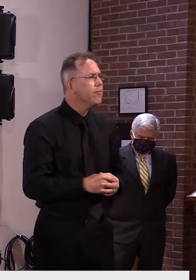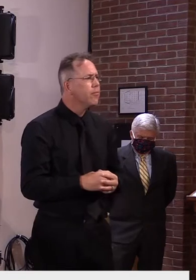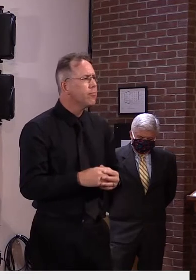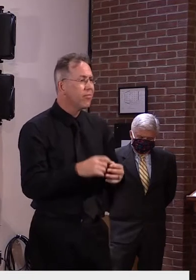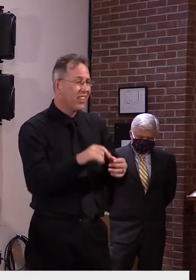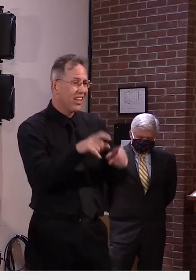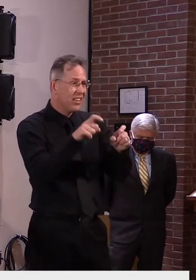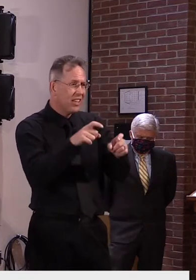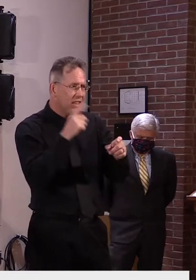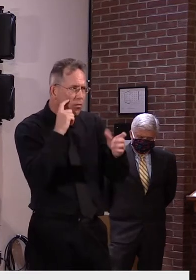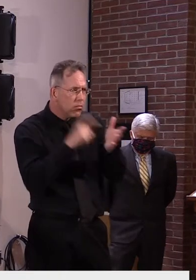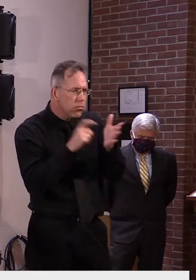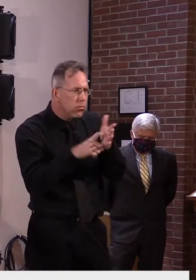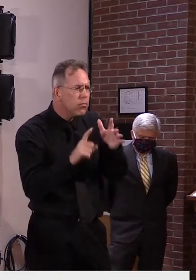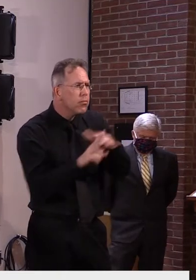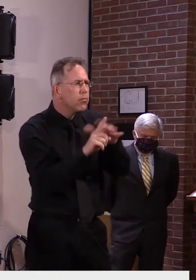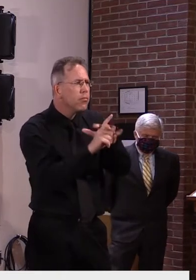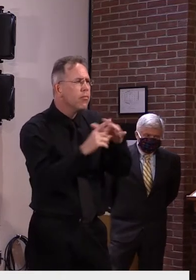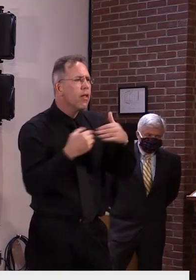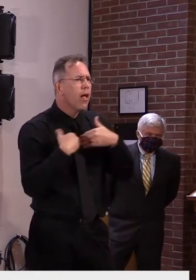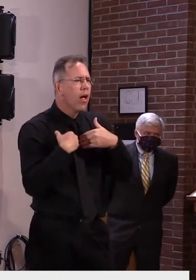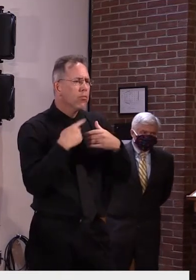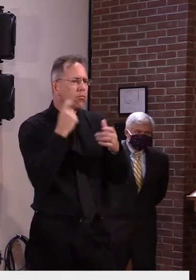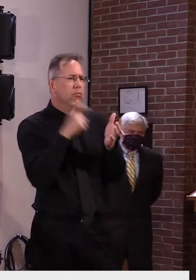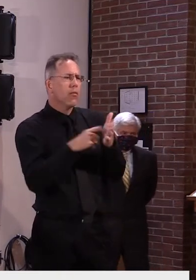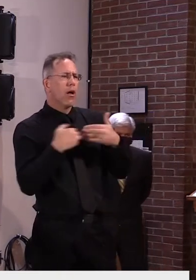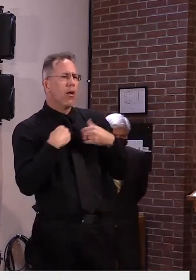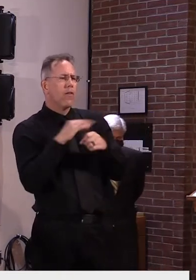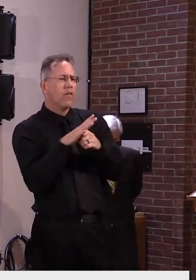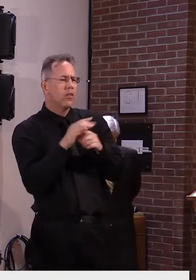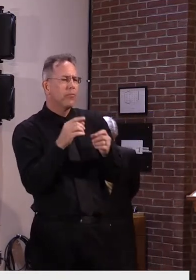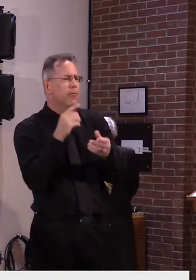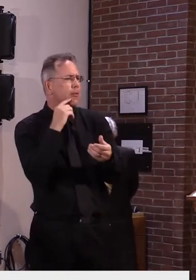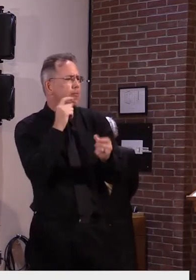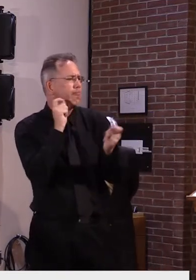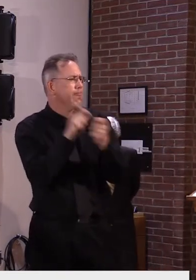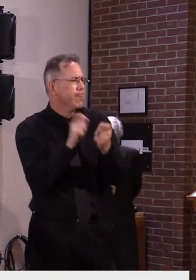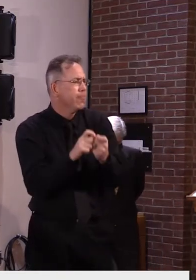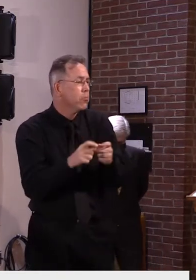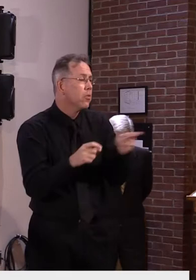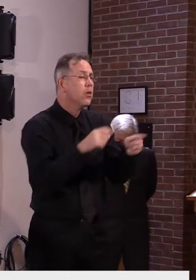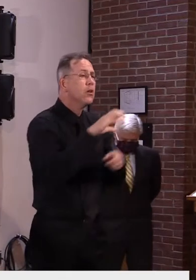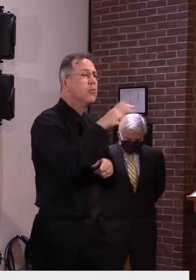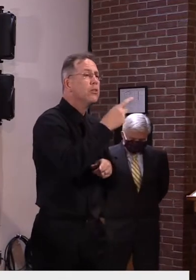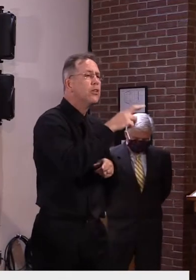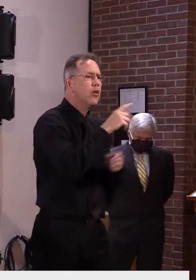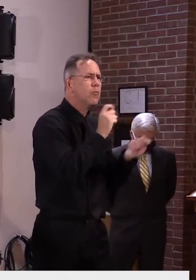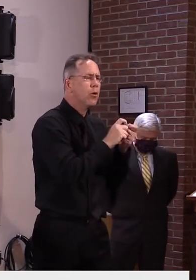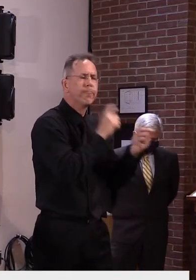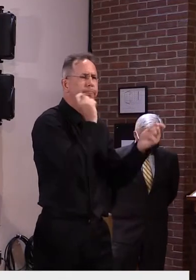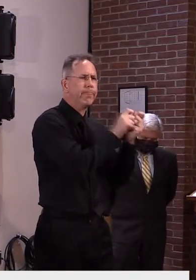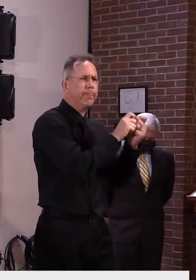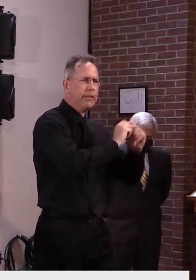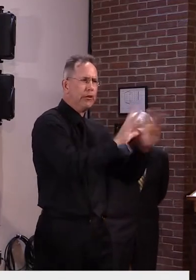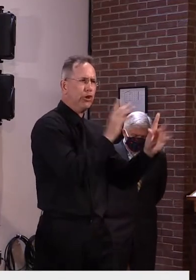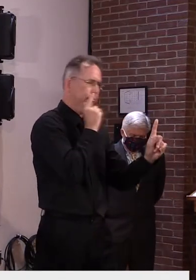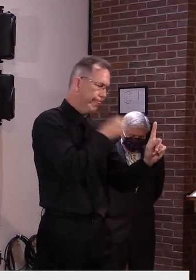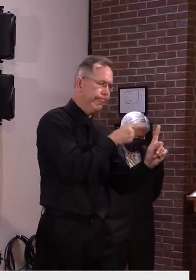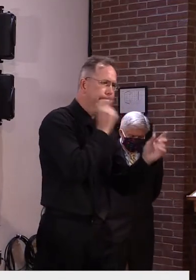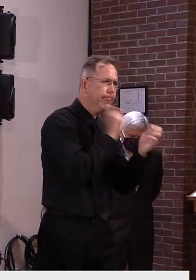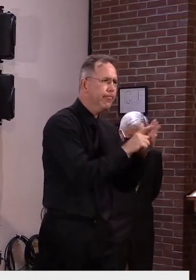using PCR is confirmatory laboratory evidence of infection. This policy is similar to many other